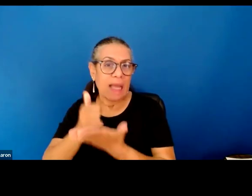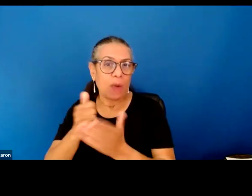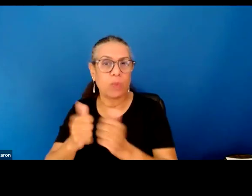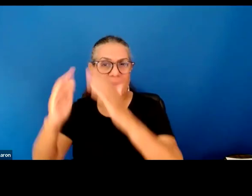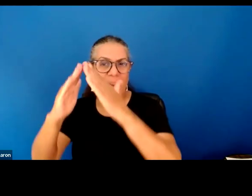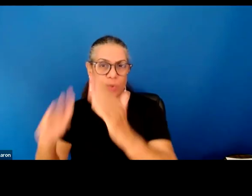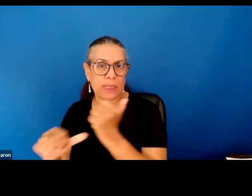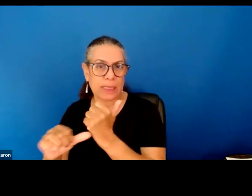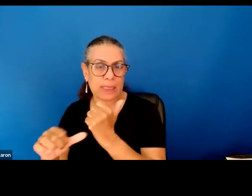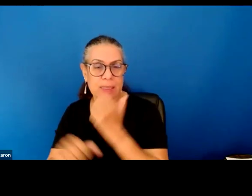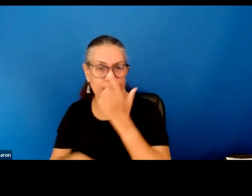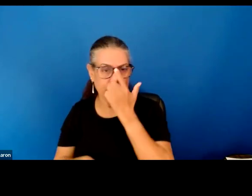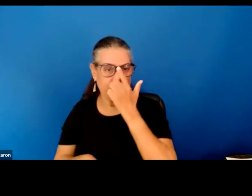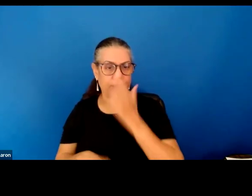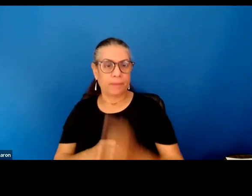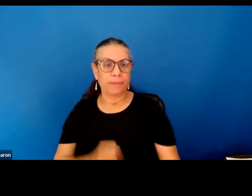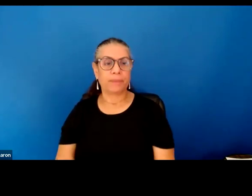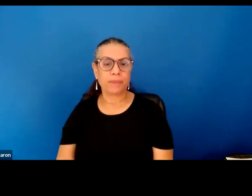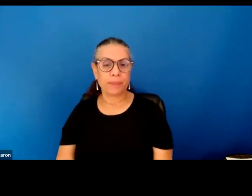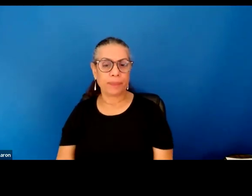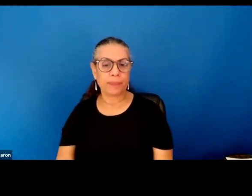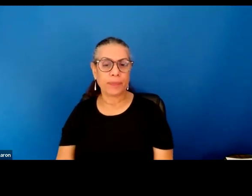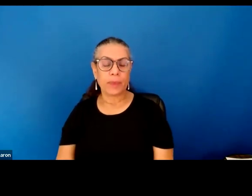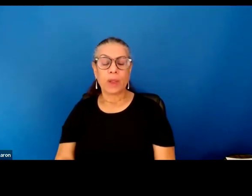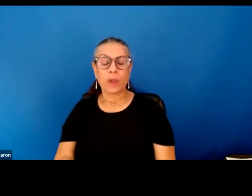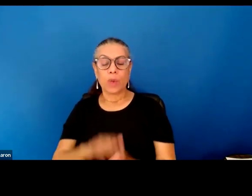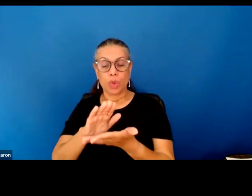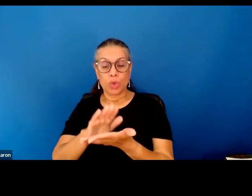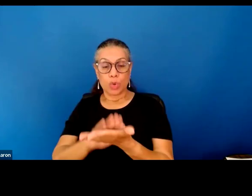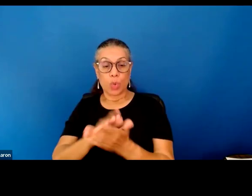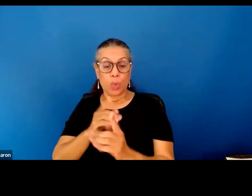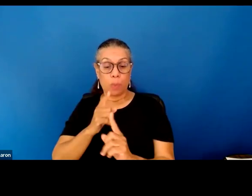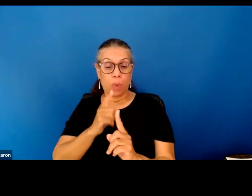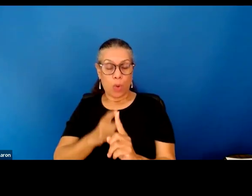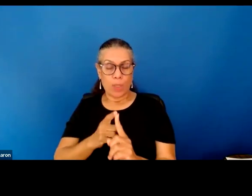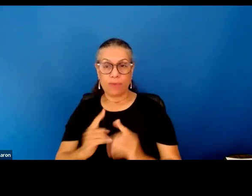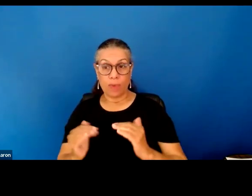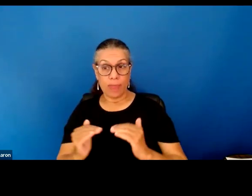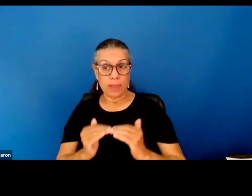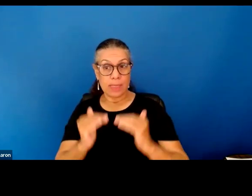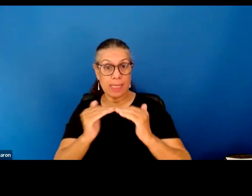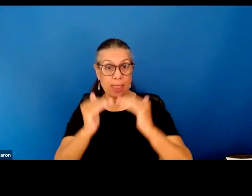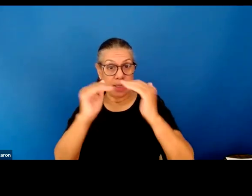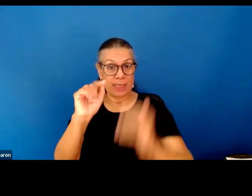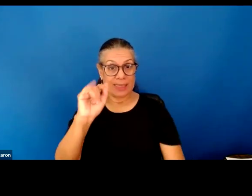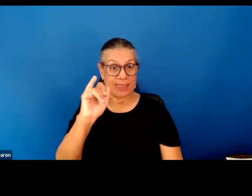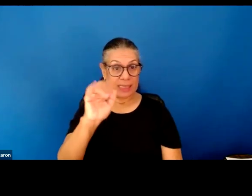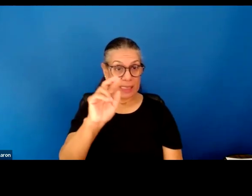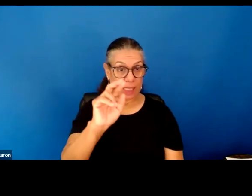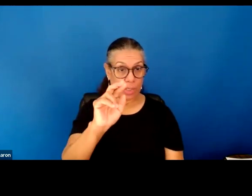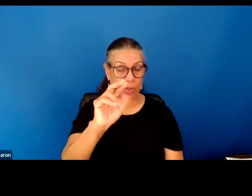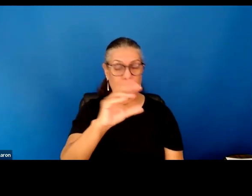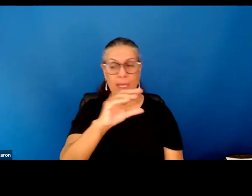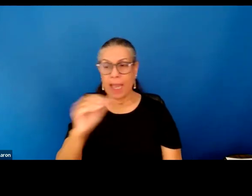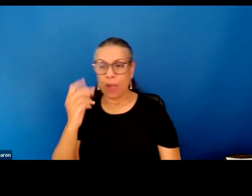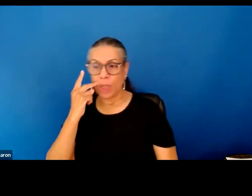similar to how the school-based points have evolved to look at the tier differential. We looked at some data